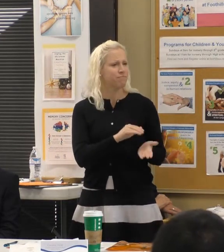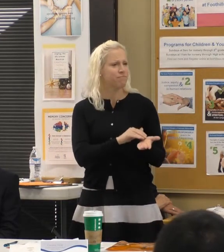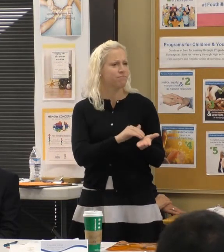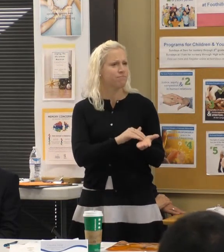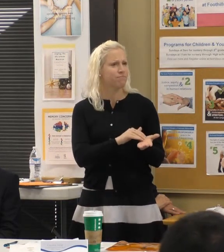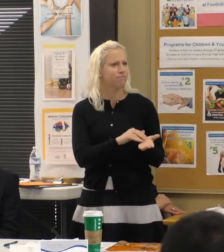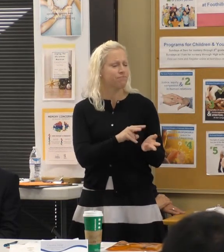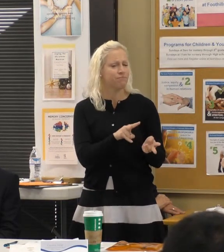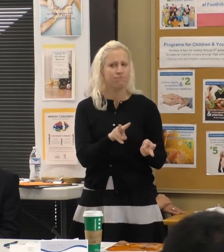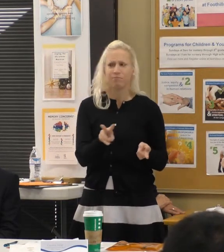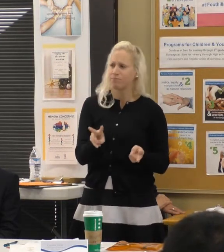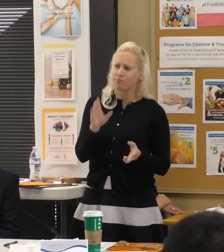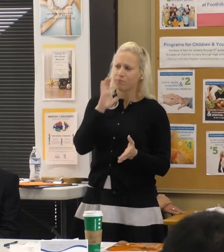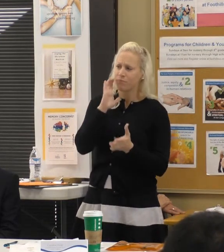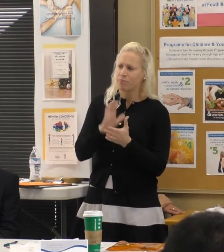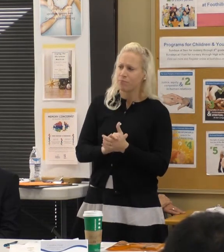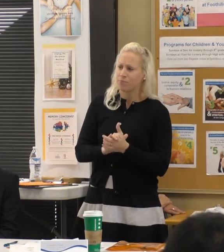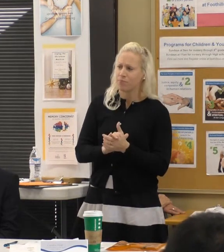And the wife's interpreting.